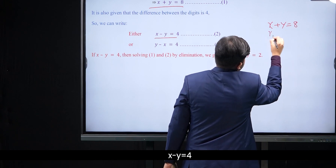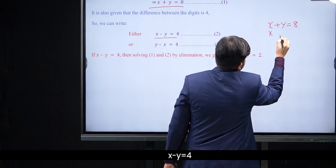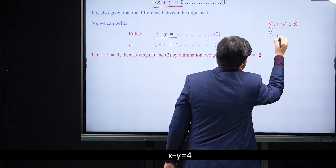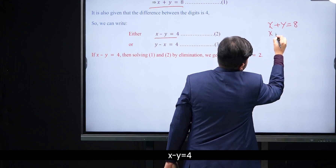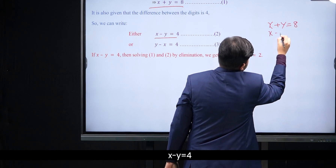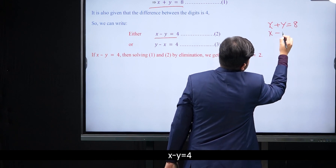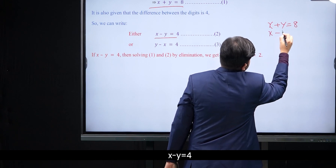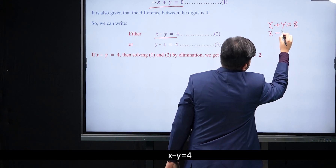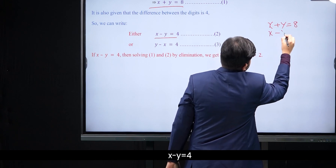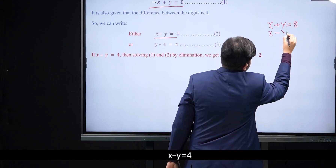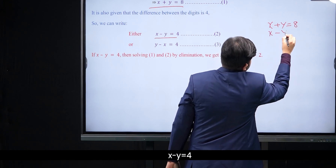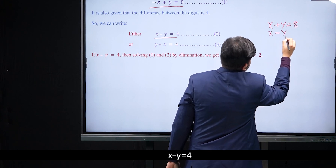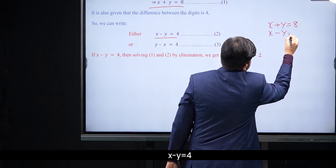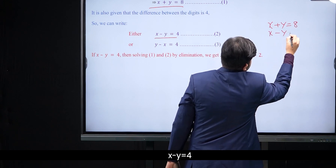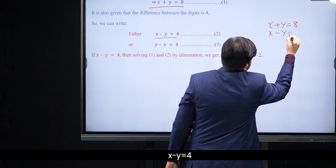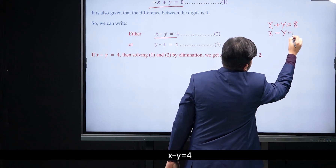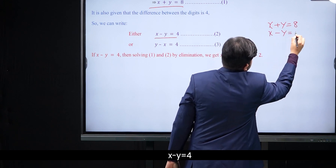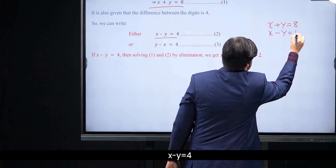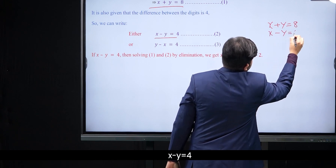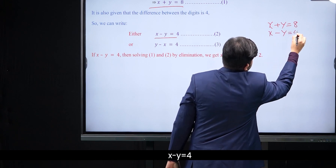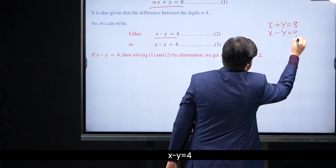x minus y is equal to 4.